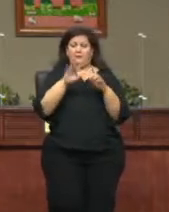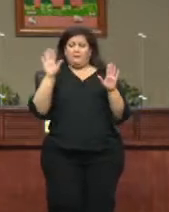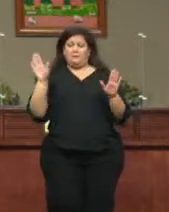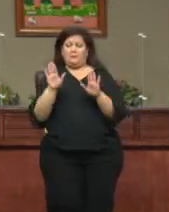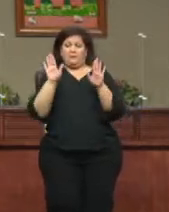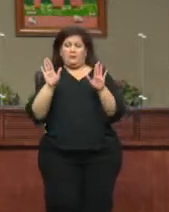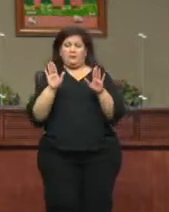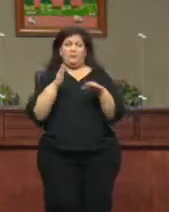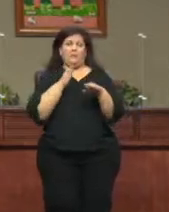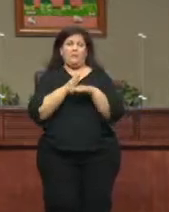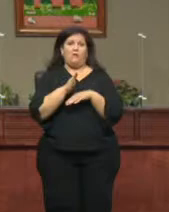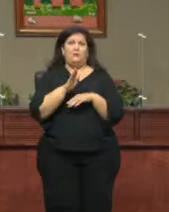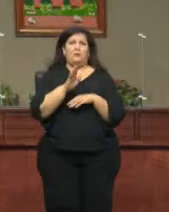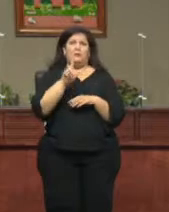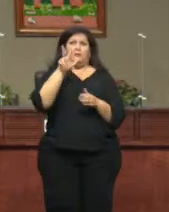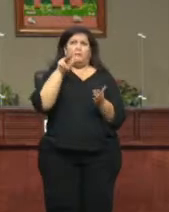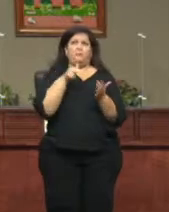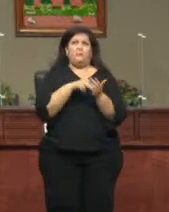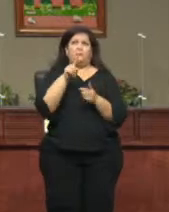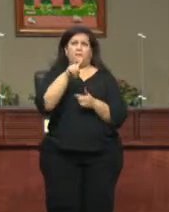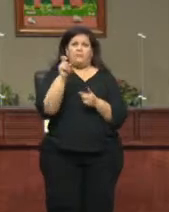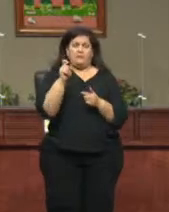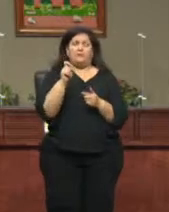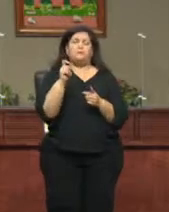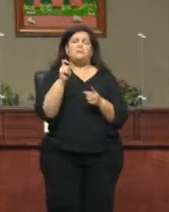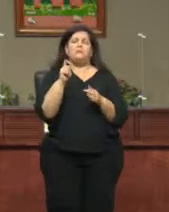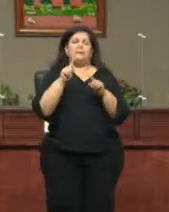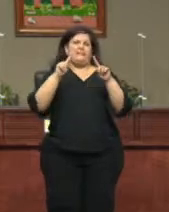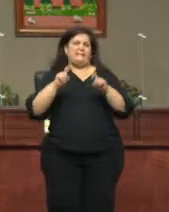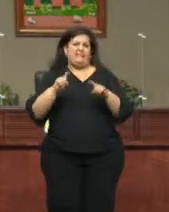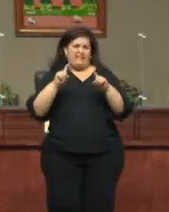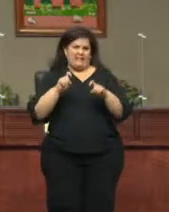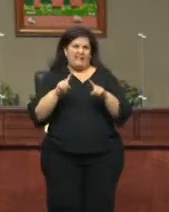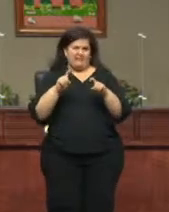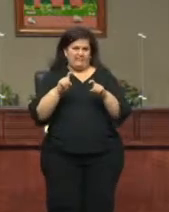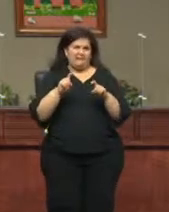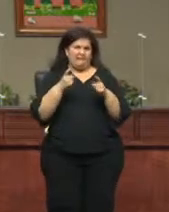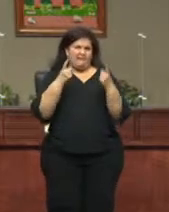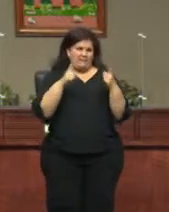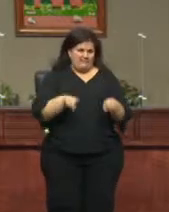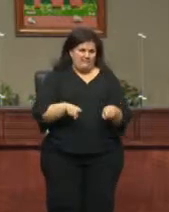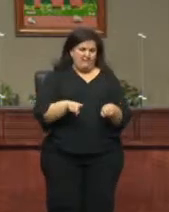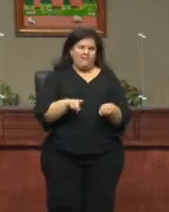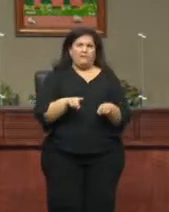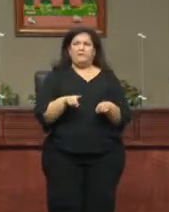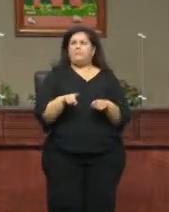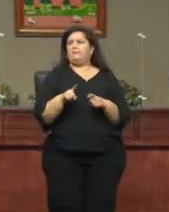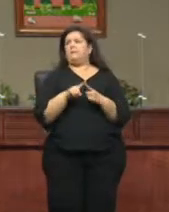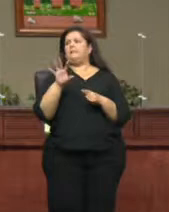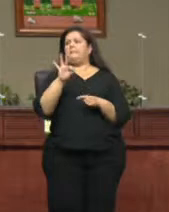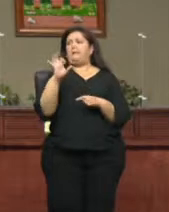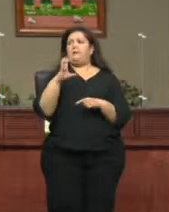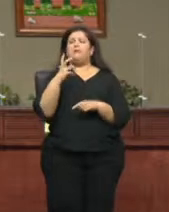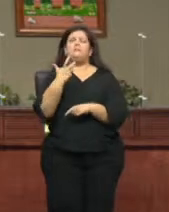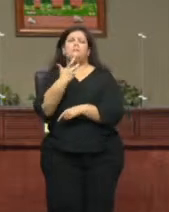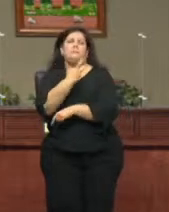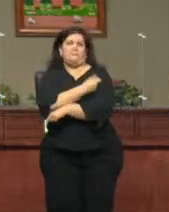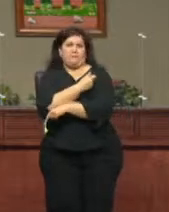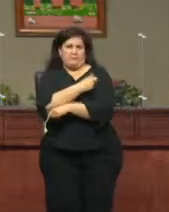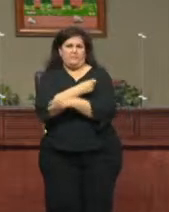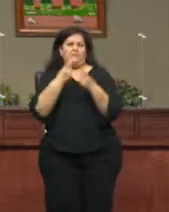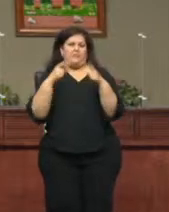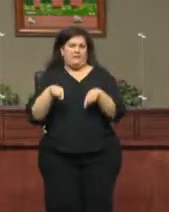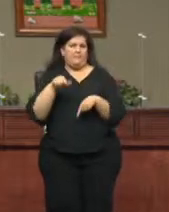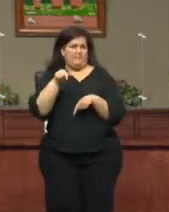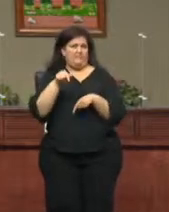over 3,100 COVID tests were performed and 900 doses of vaccine were administered.